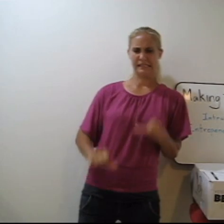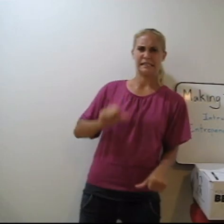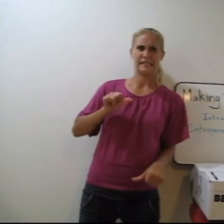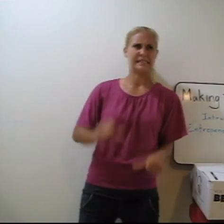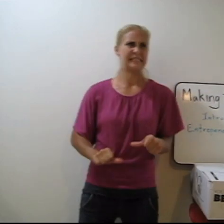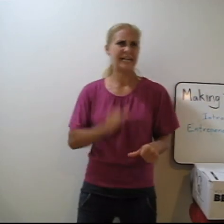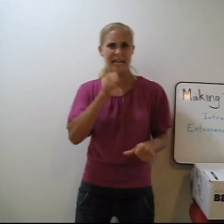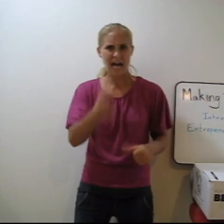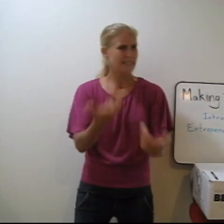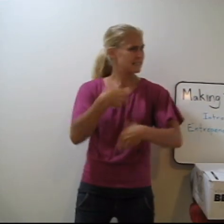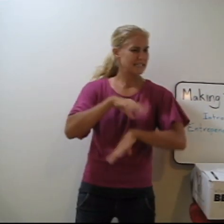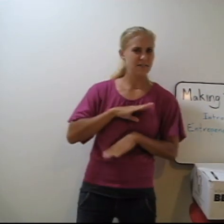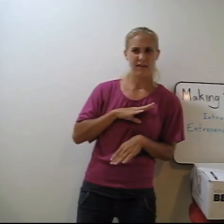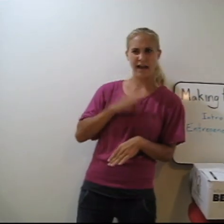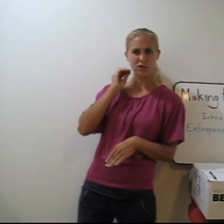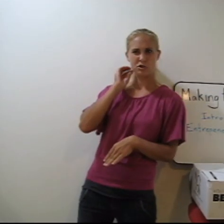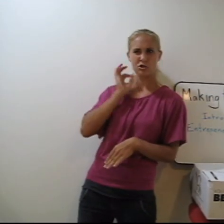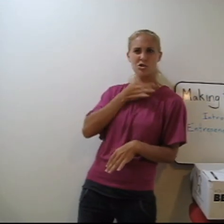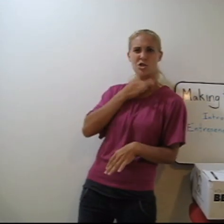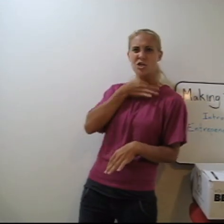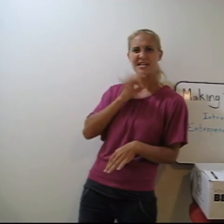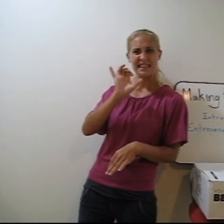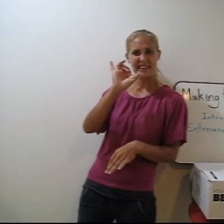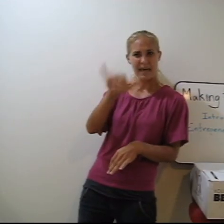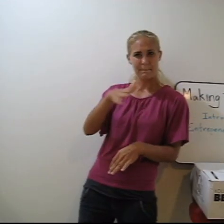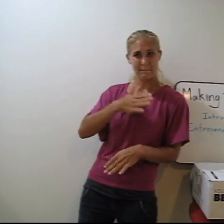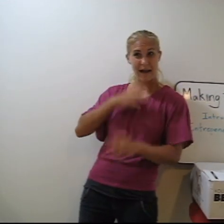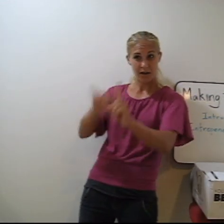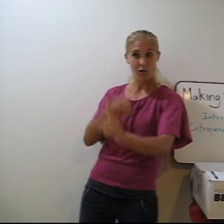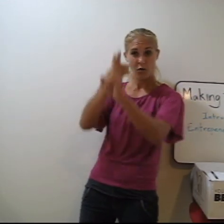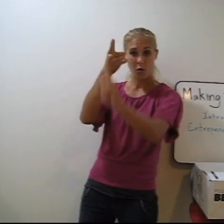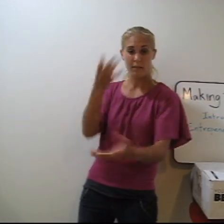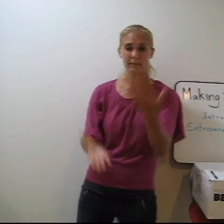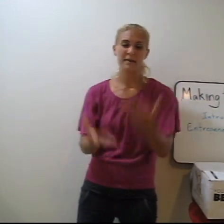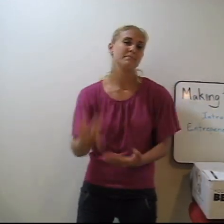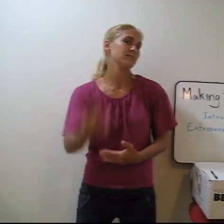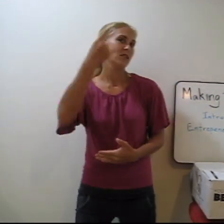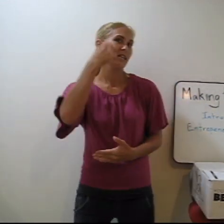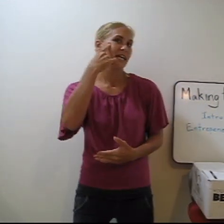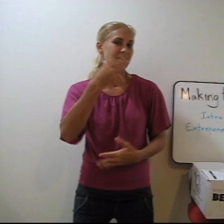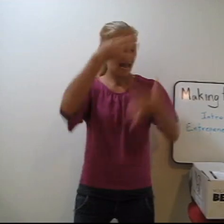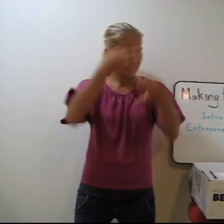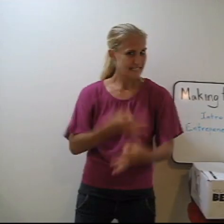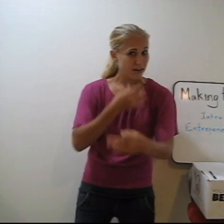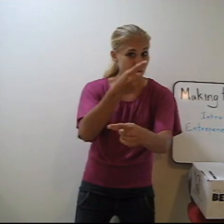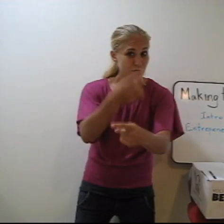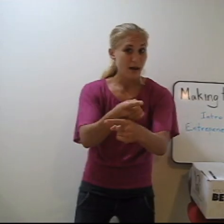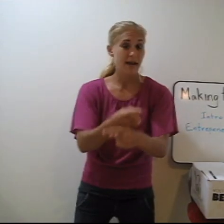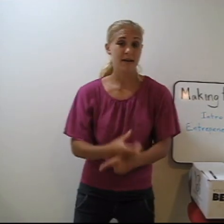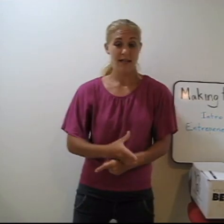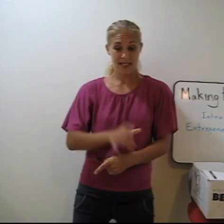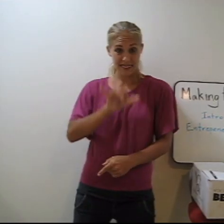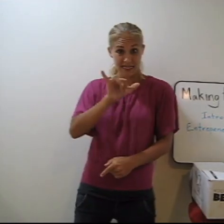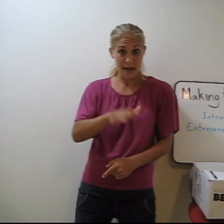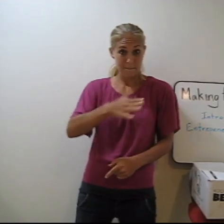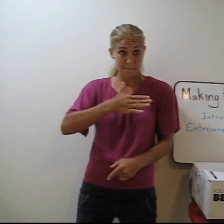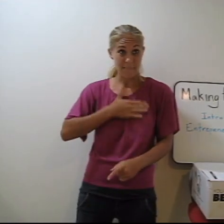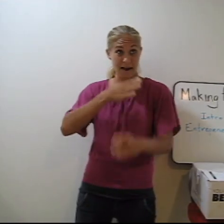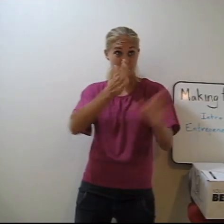uneasy, wondering if this is really for you. You were probably thinking, did I make the right decision? Is this really for me? Sure, this might have